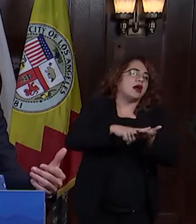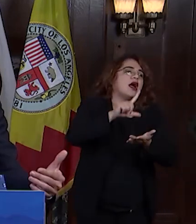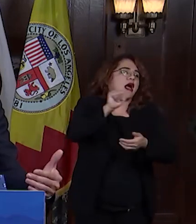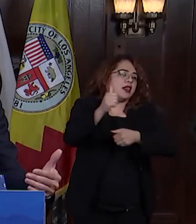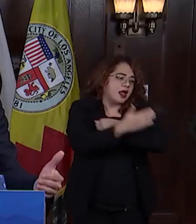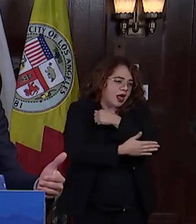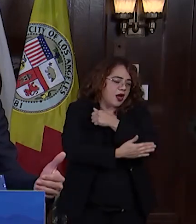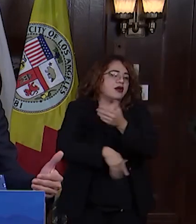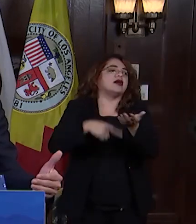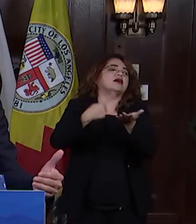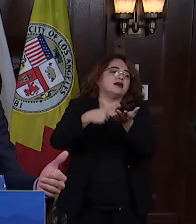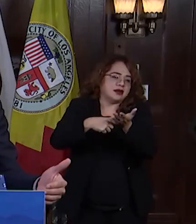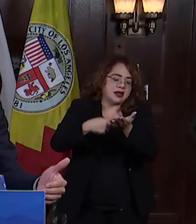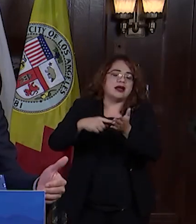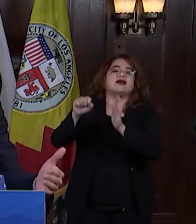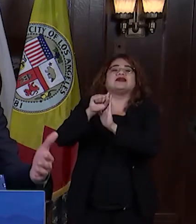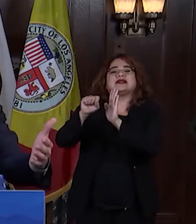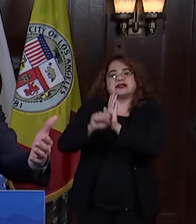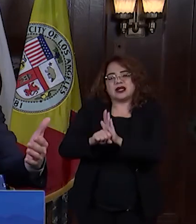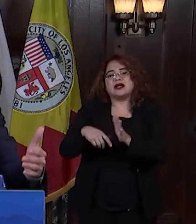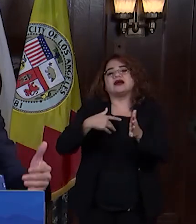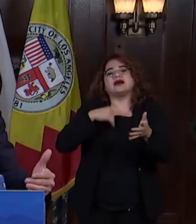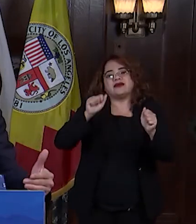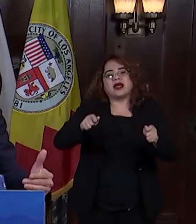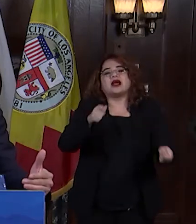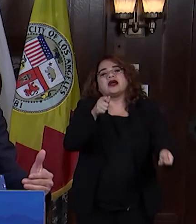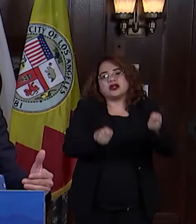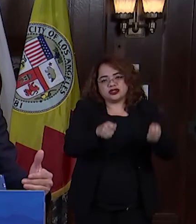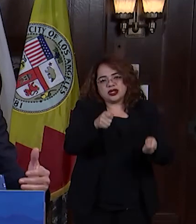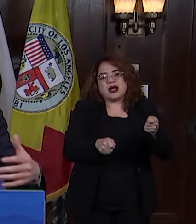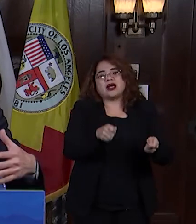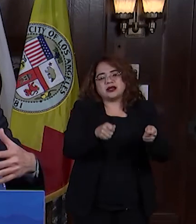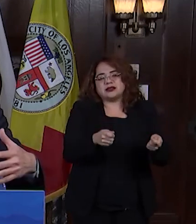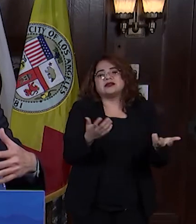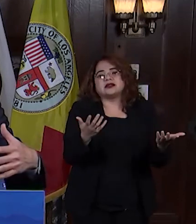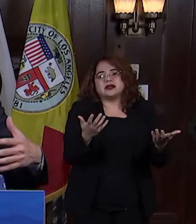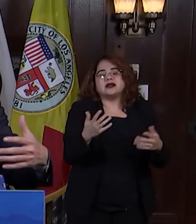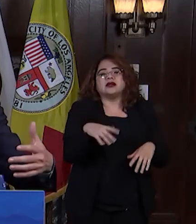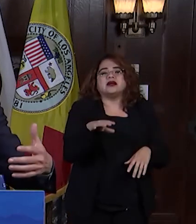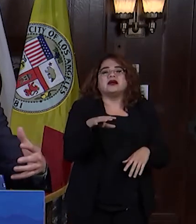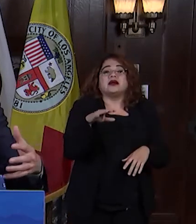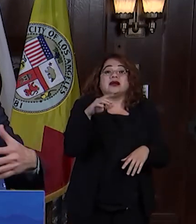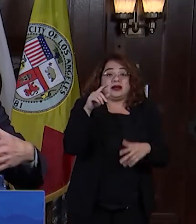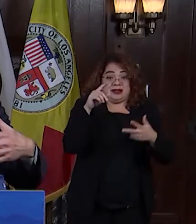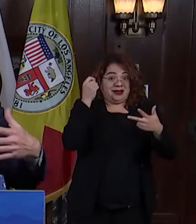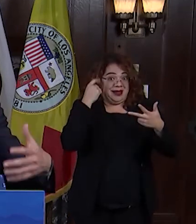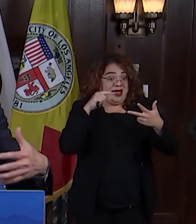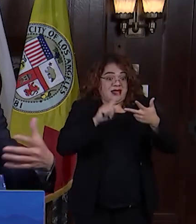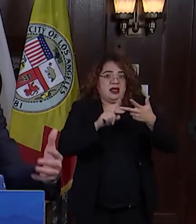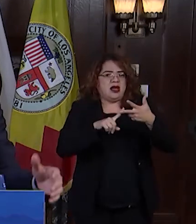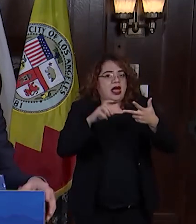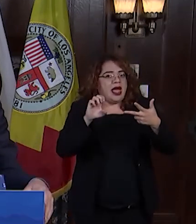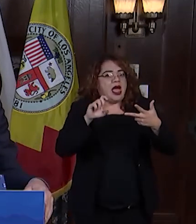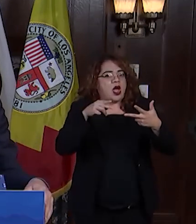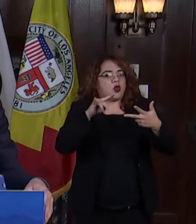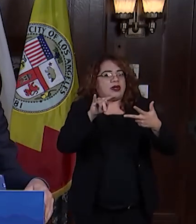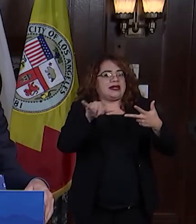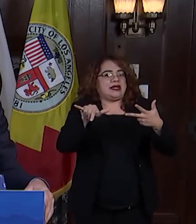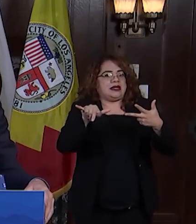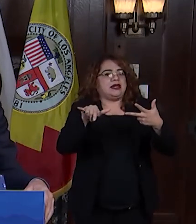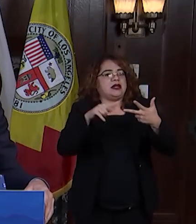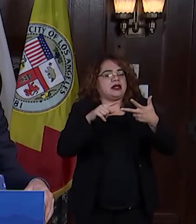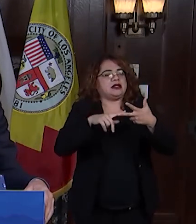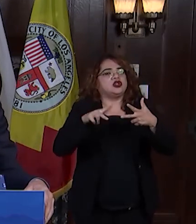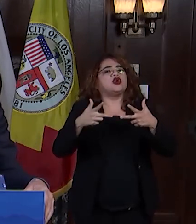proponent of any things where we can adjust that, as they've worked with us to do, looking at measures of equity. In other words, how well are we doing in